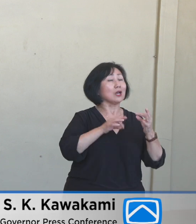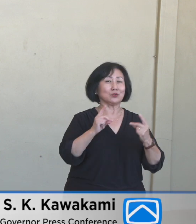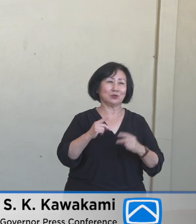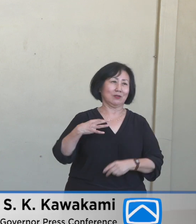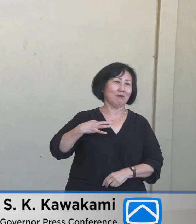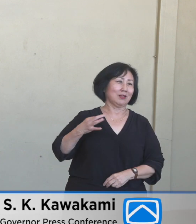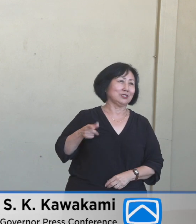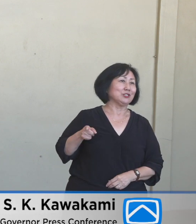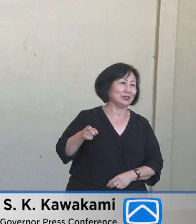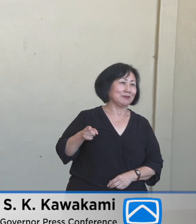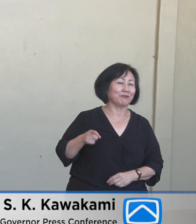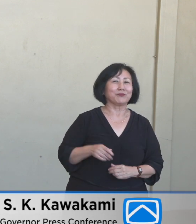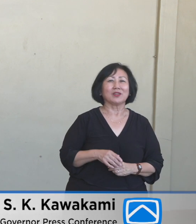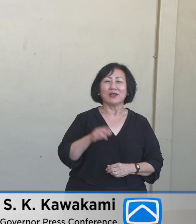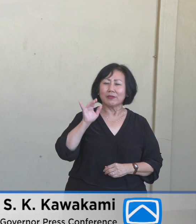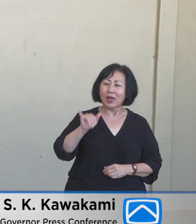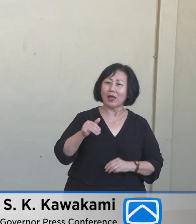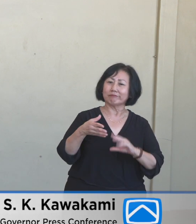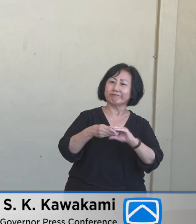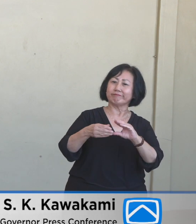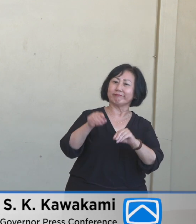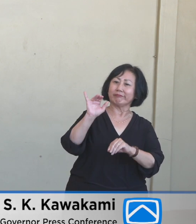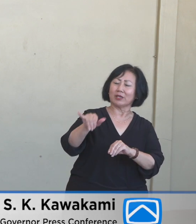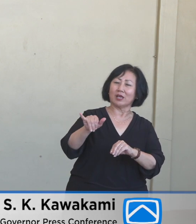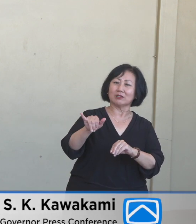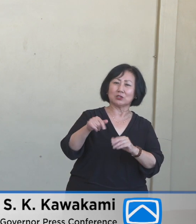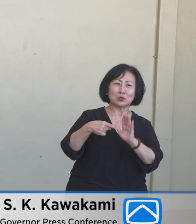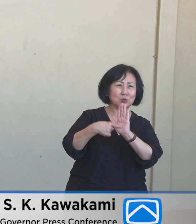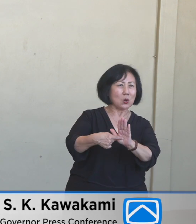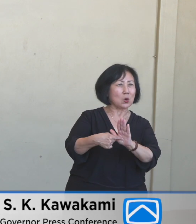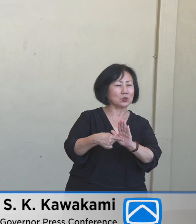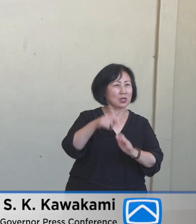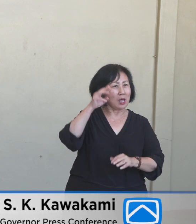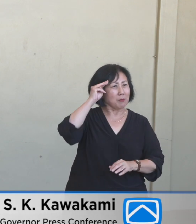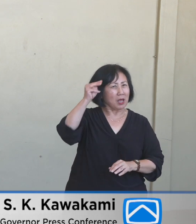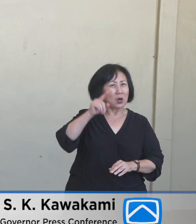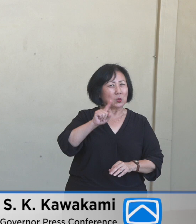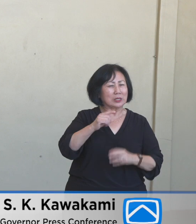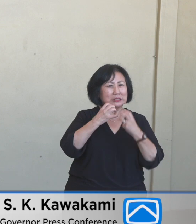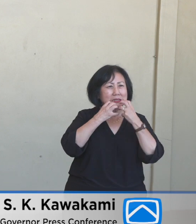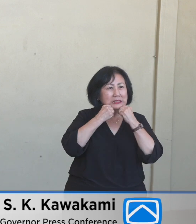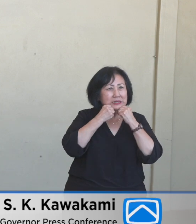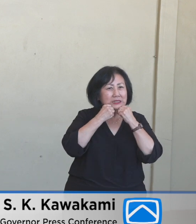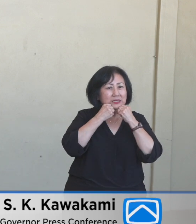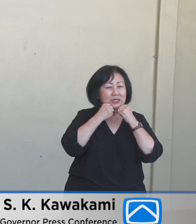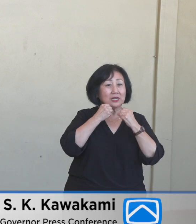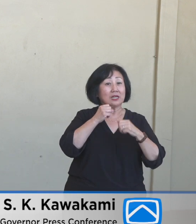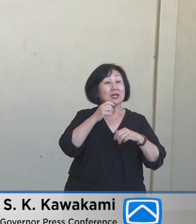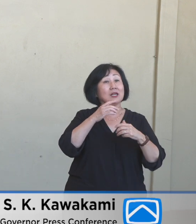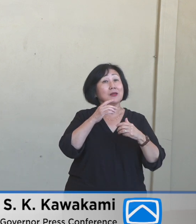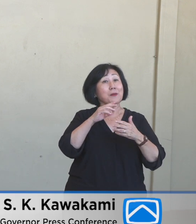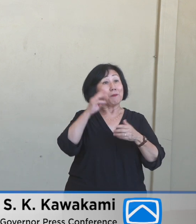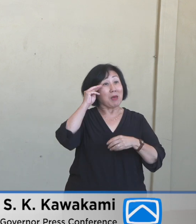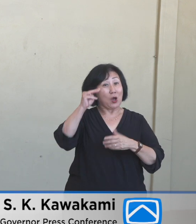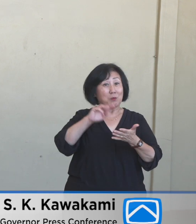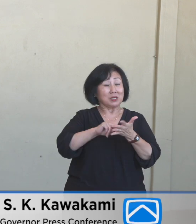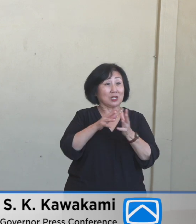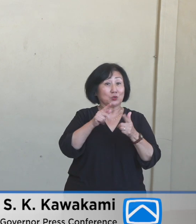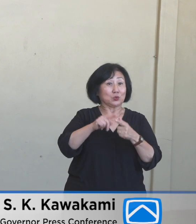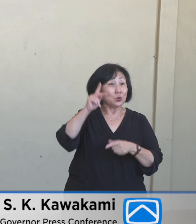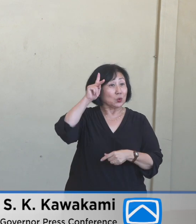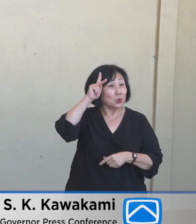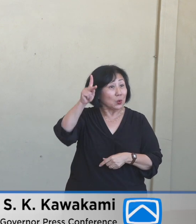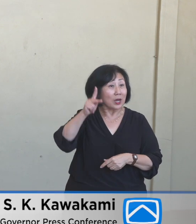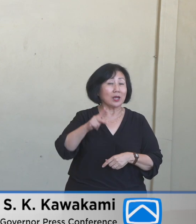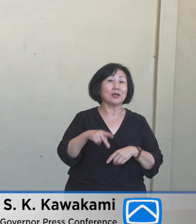volunteering. And I think that's a testament to how much Maui means not only to Kauai and to the state of Hawaii,